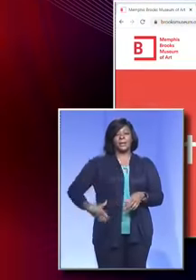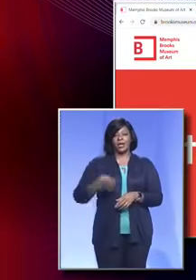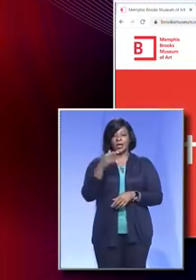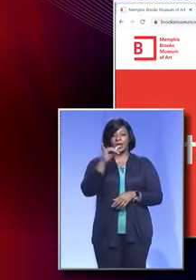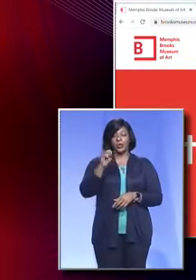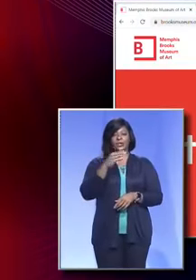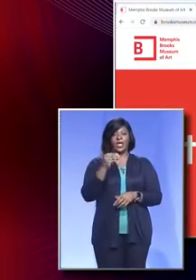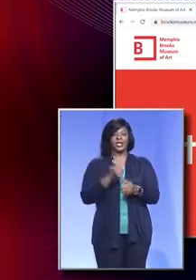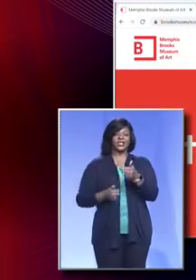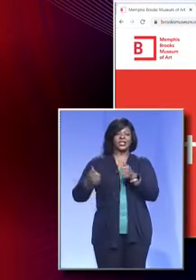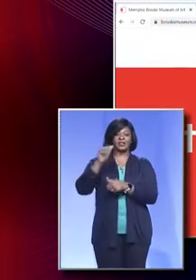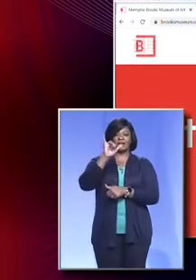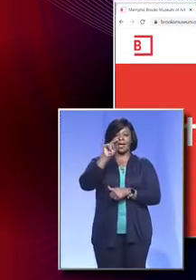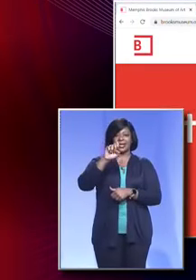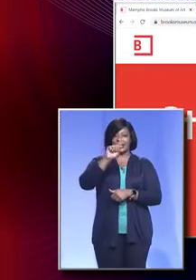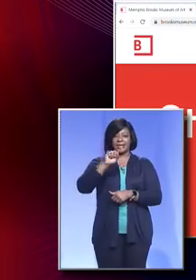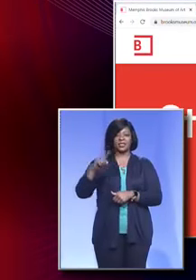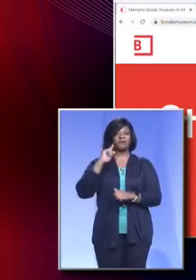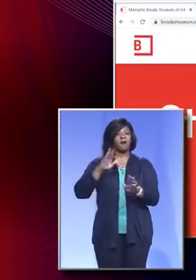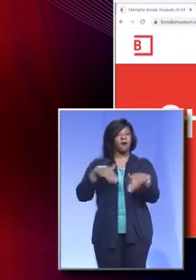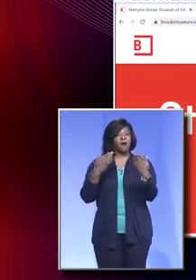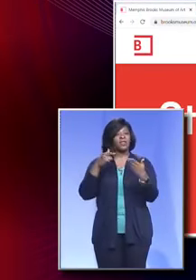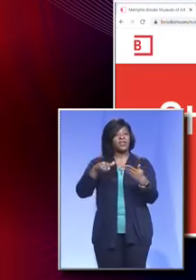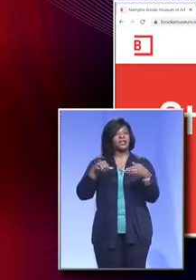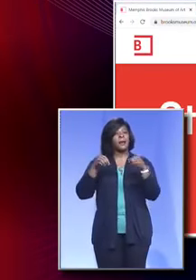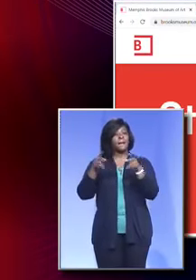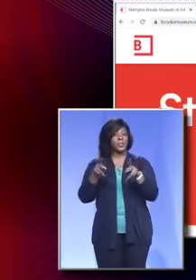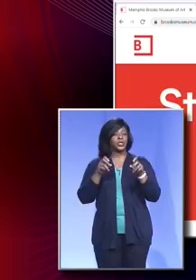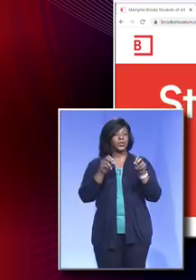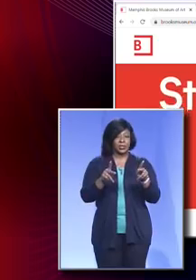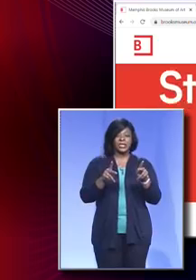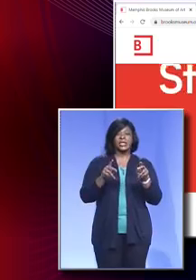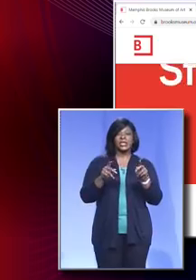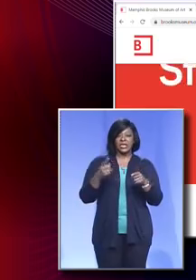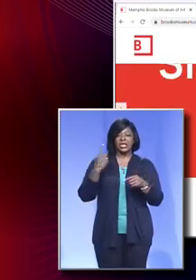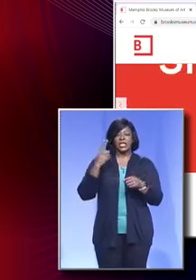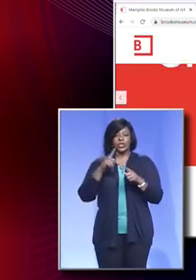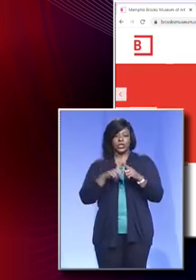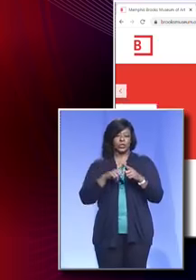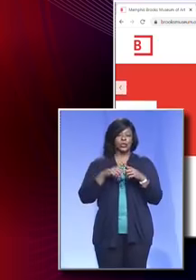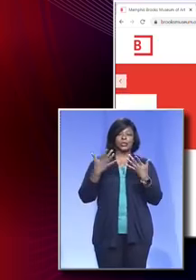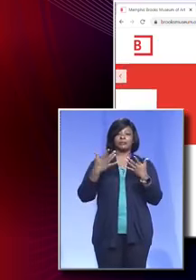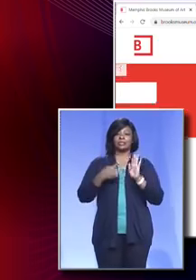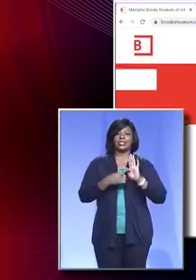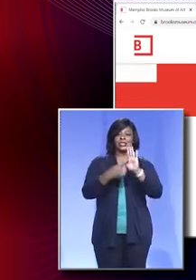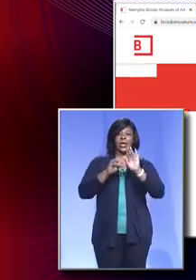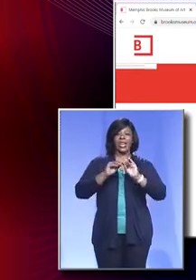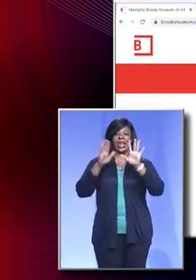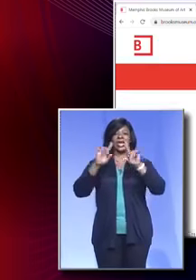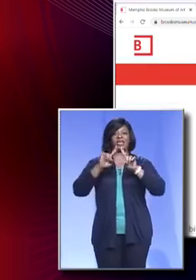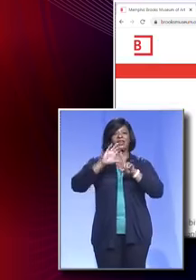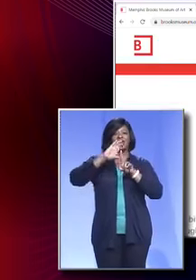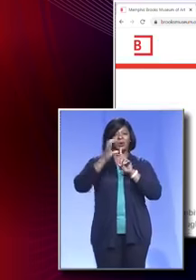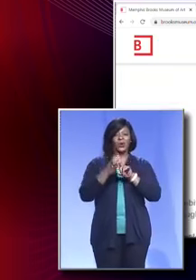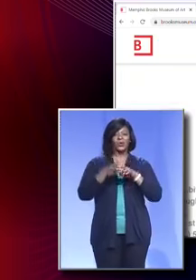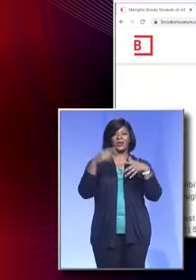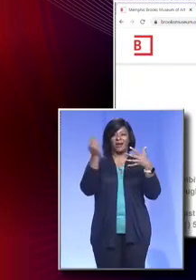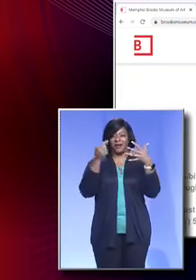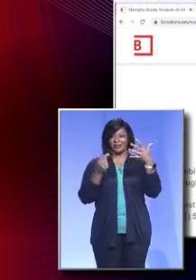and Chief Inez for offering this opportunity of sort of shedding light on all of the great cultural